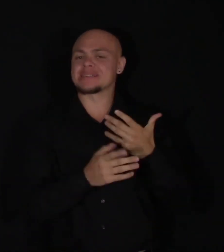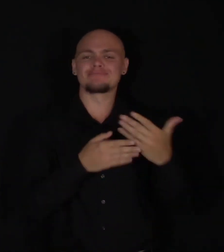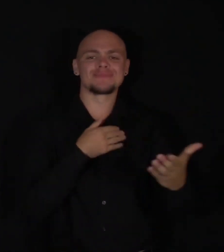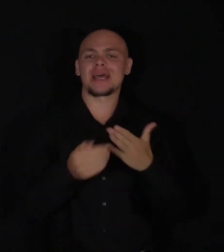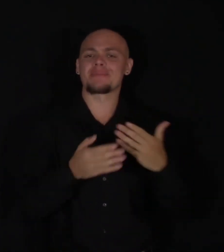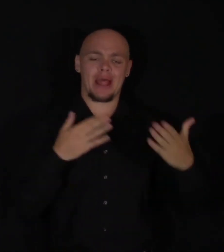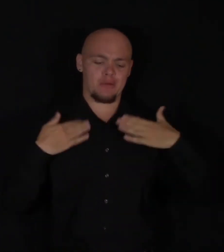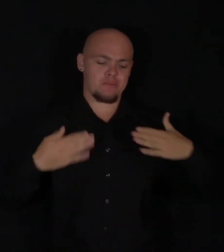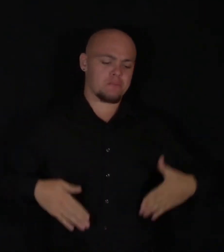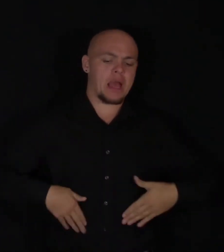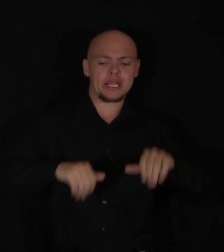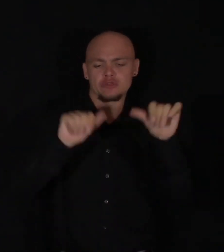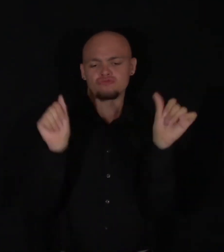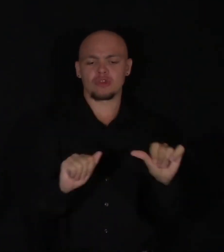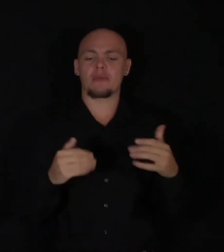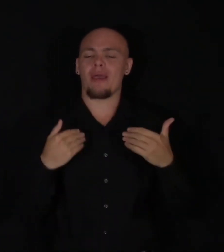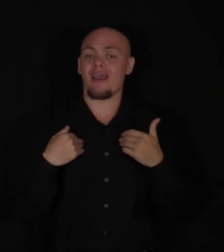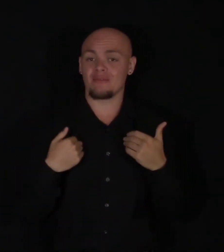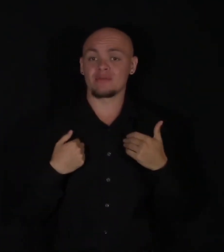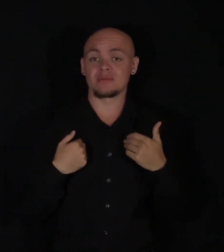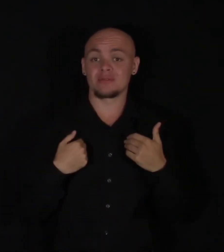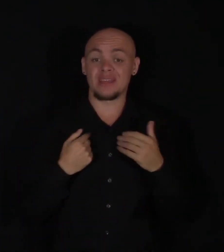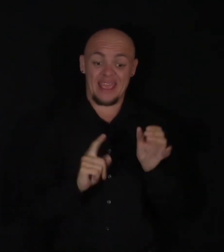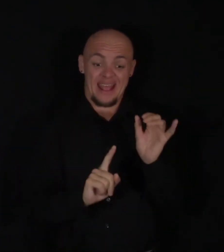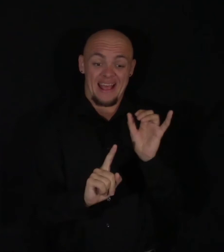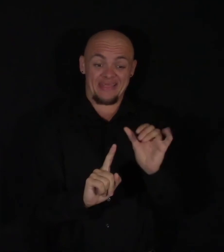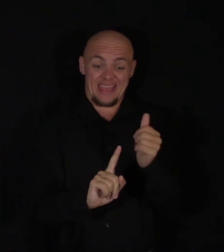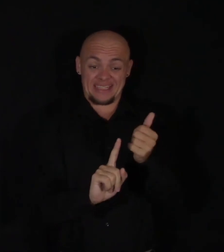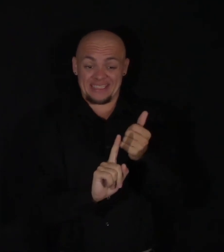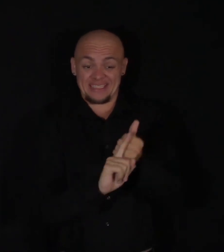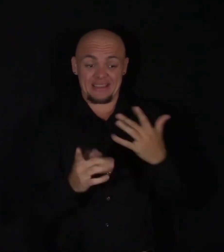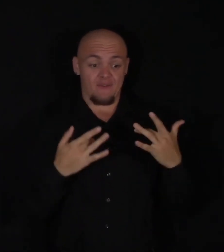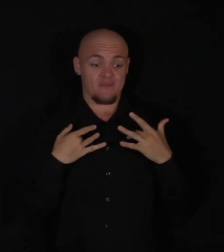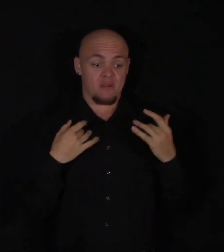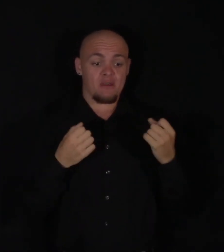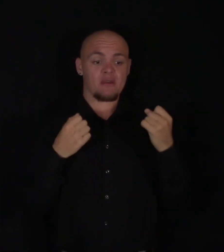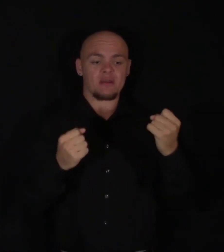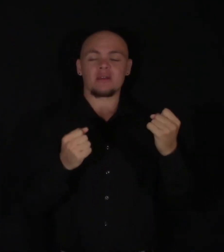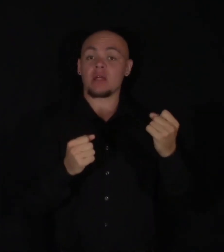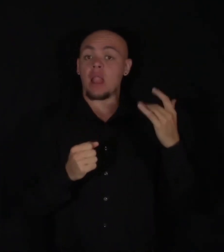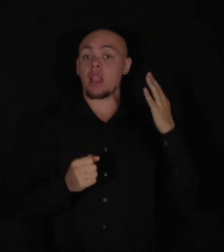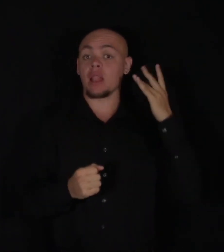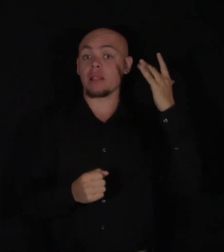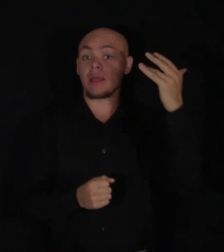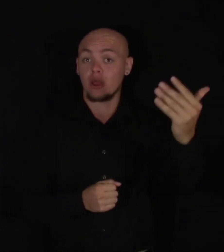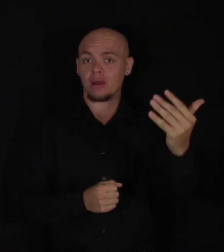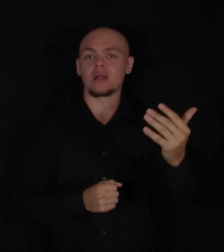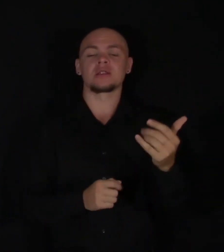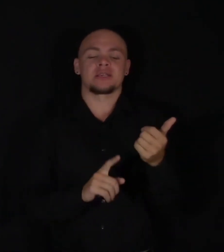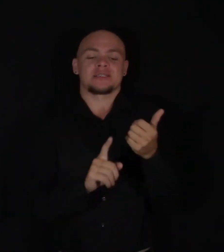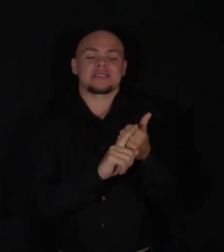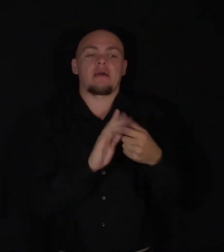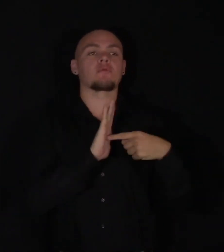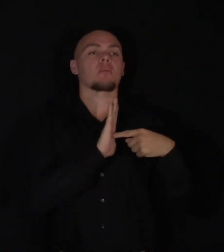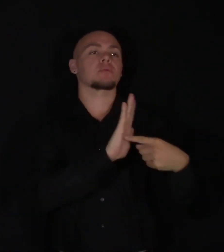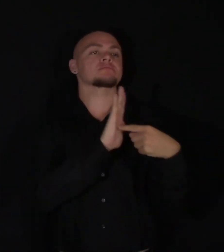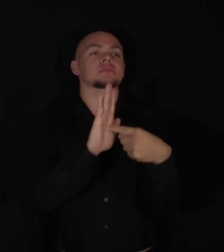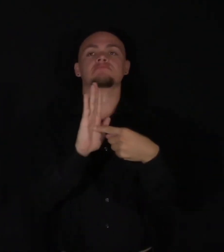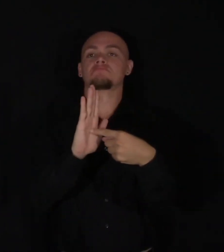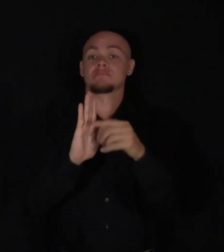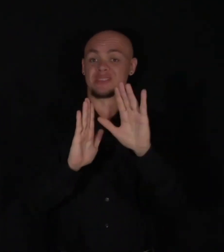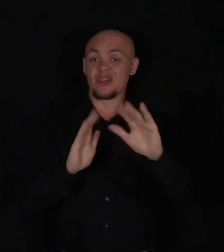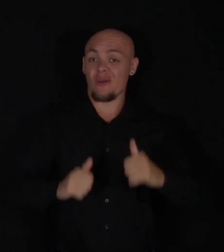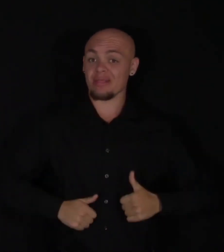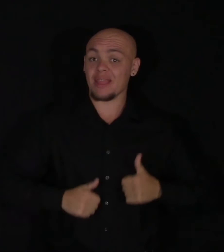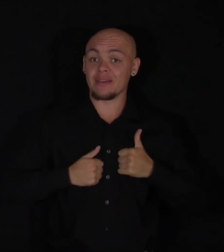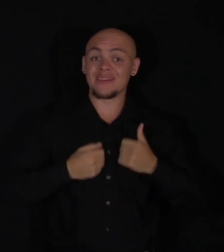body type or shape they might have. And it's this kind of self-confidence that leads later on to how you present yourself in all areas of your life and